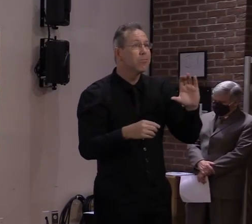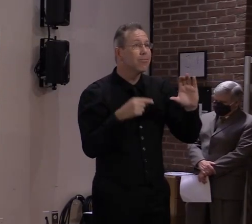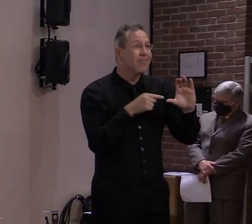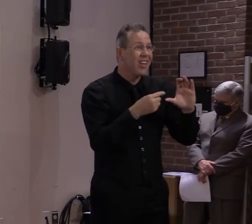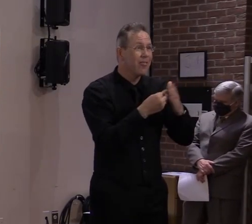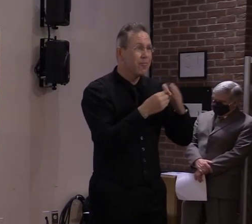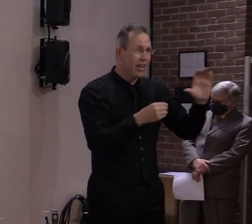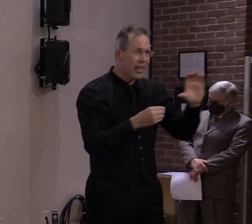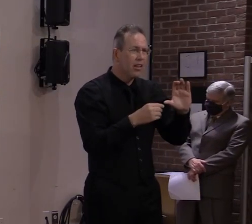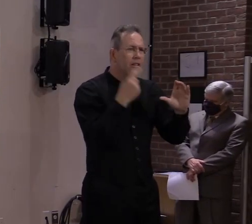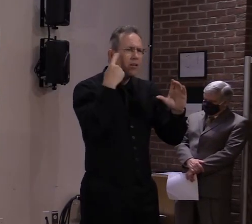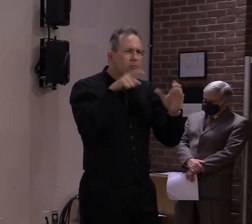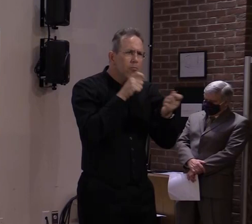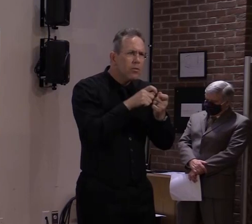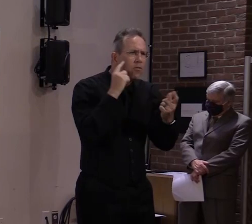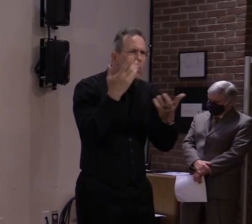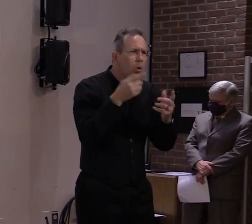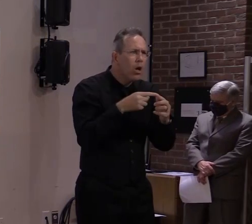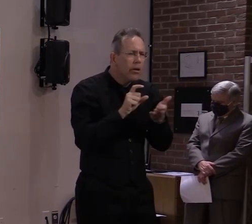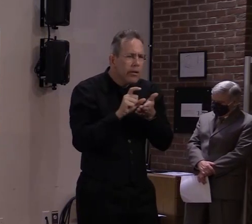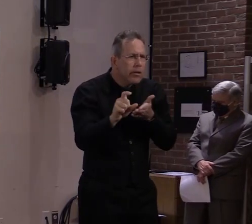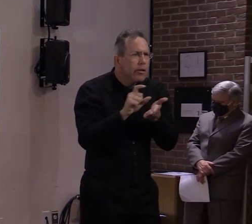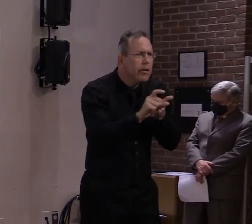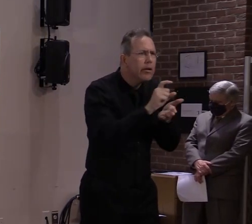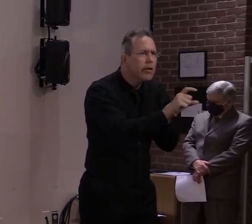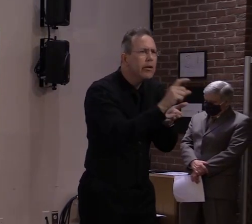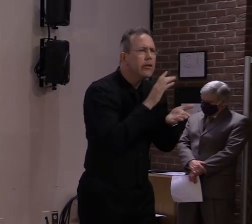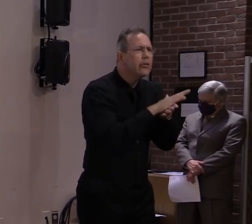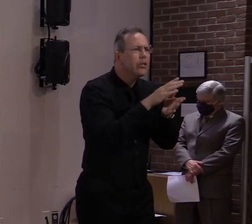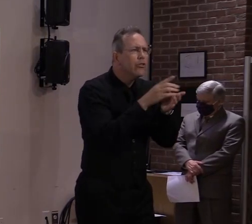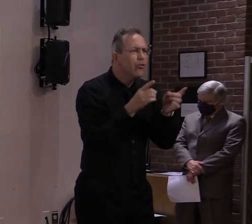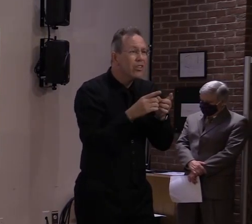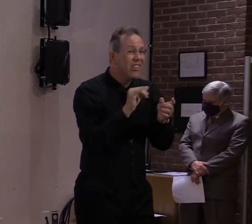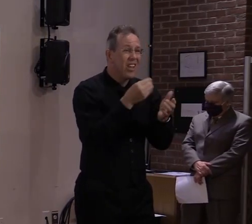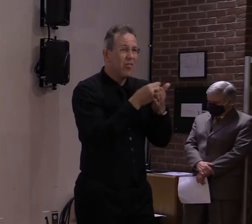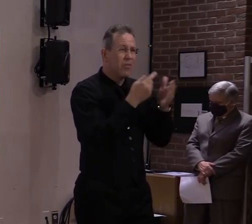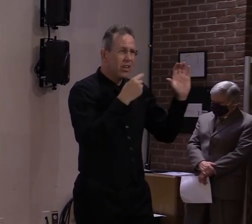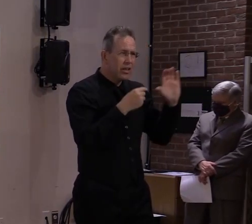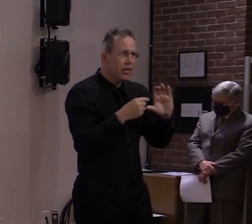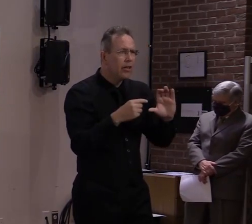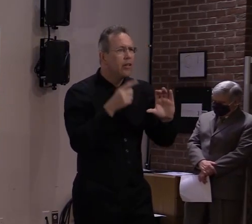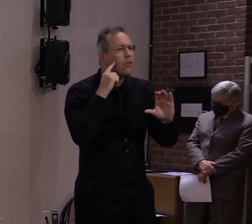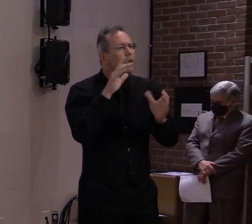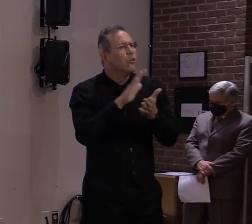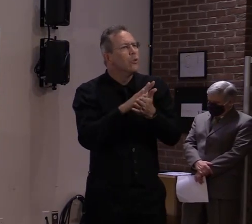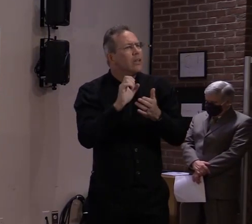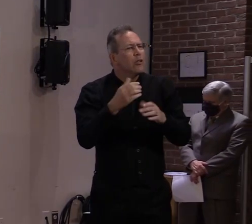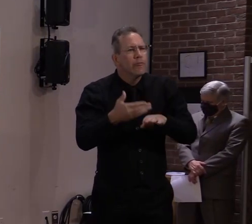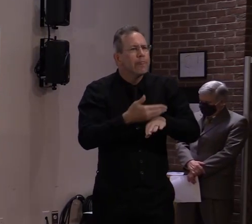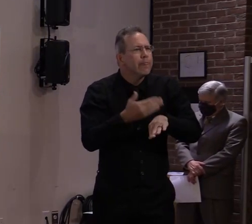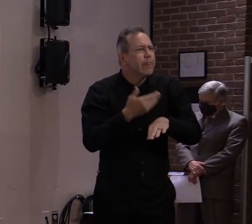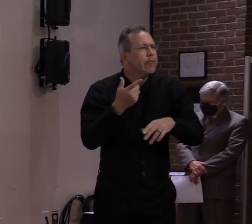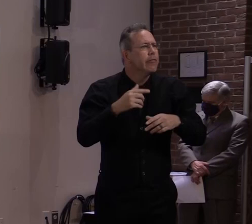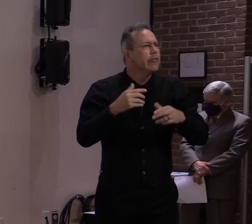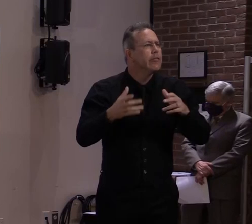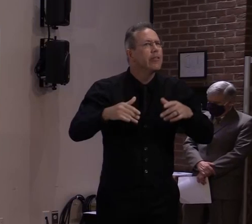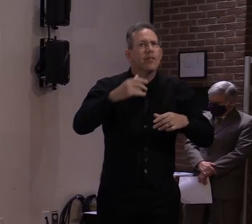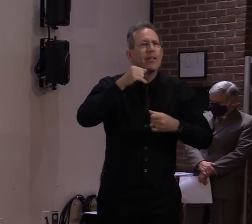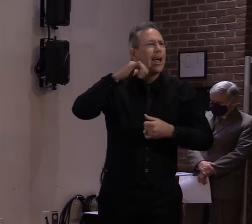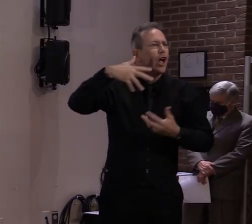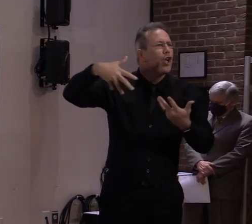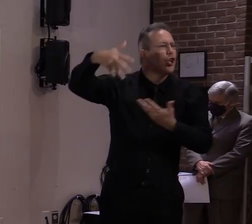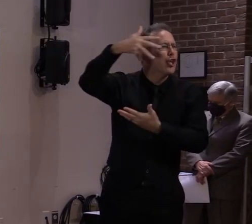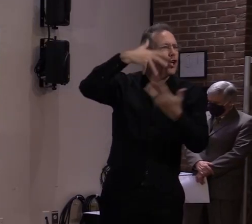a lot of interest among districts in using their local federal dollars to address school facilities issues related to the pandemic, such as improving indoor